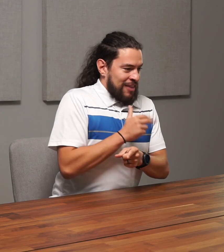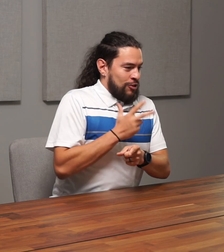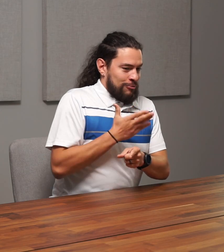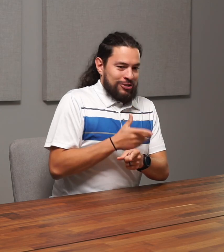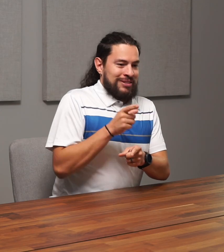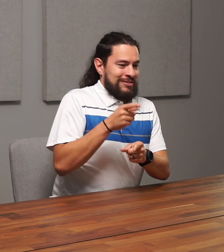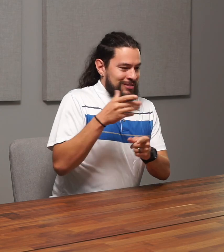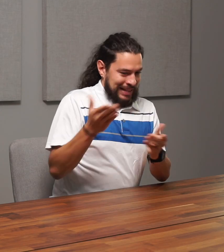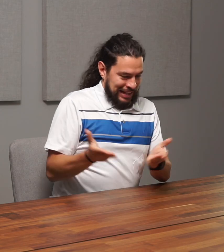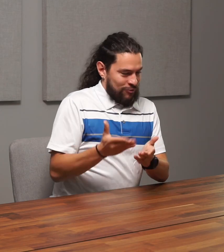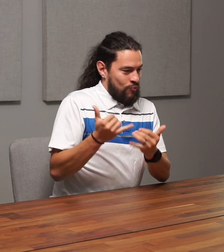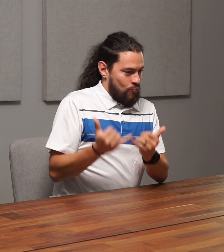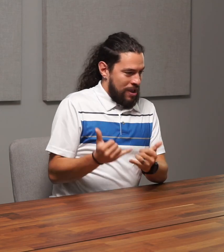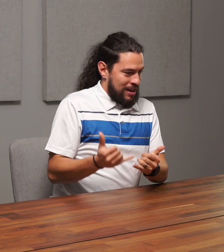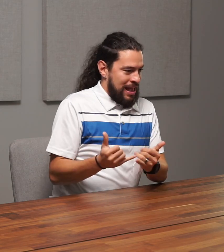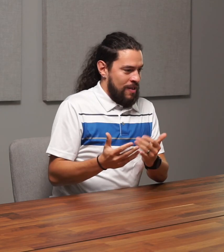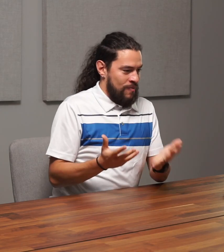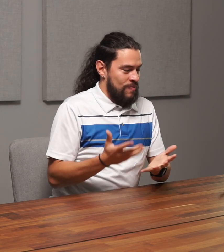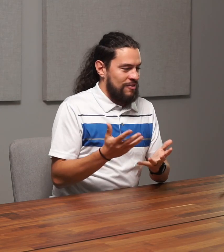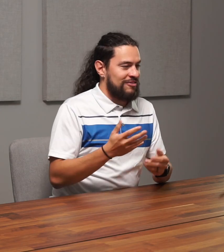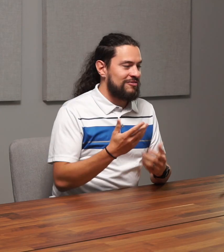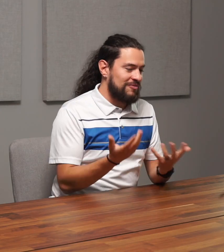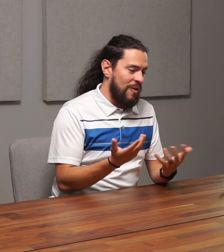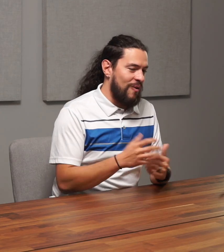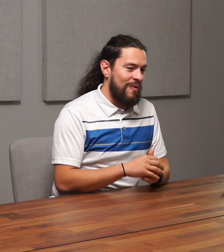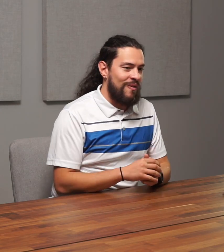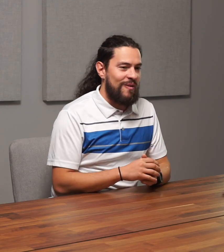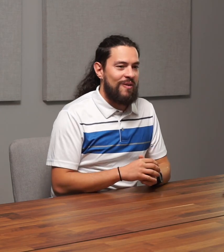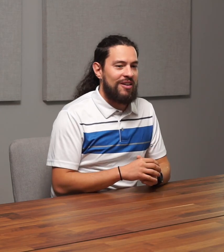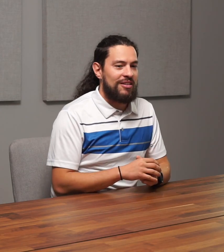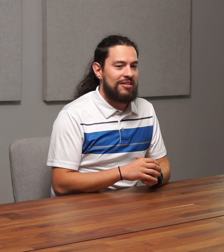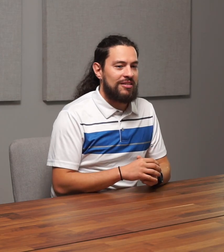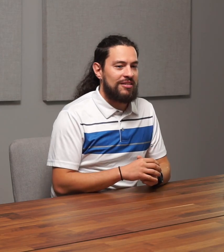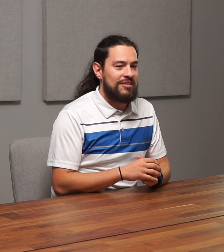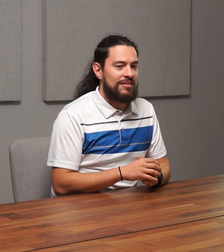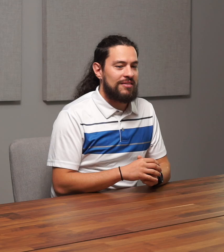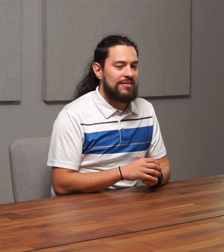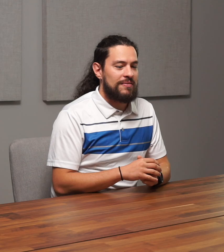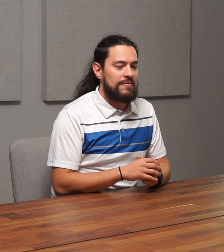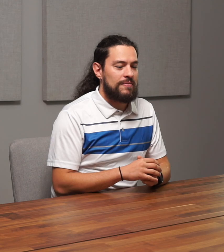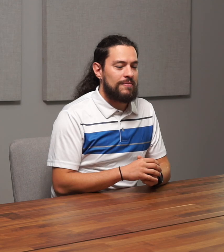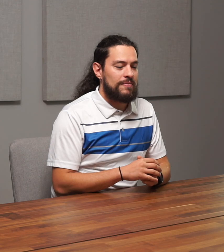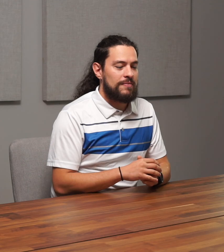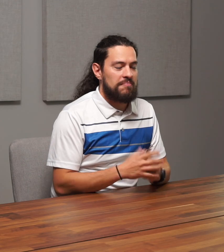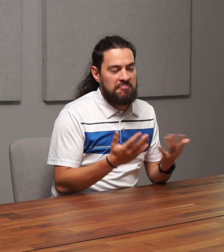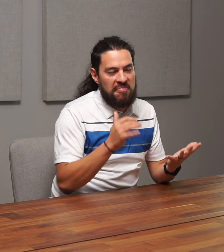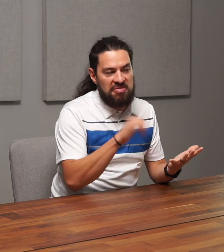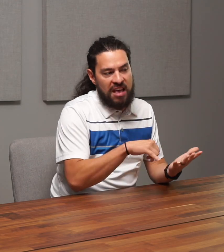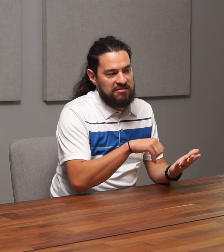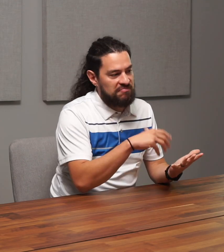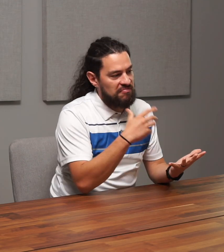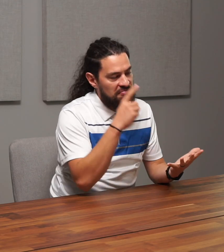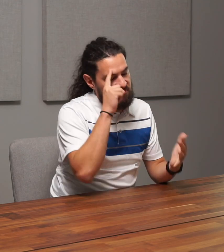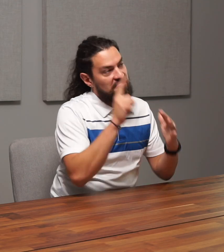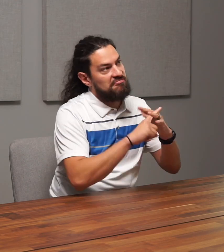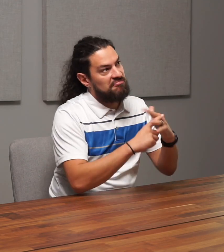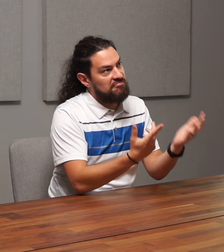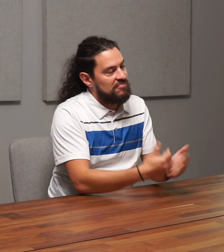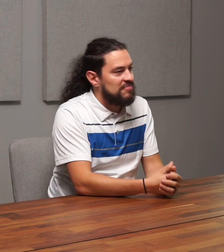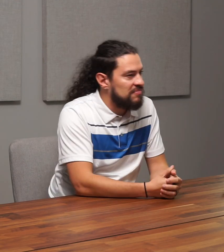middle of that situation feels very angry for the deaf person because they often understand that barrier so that